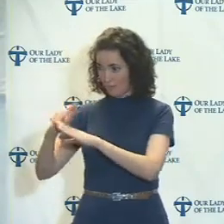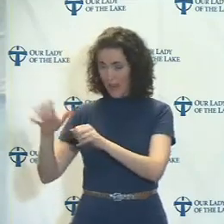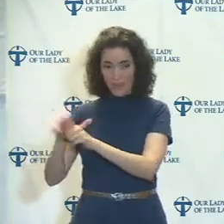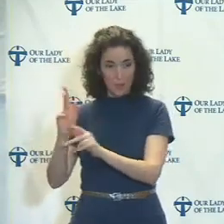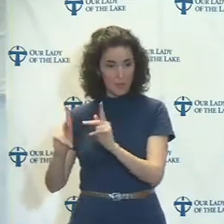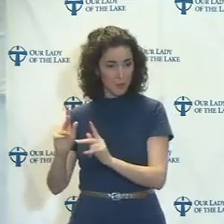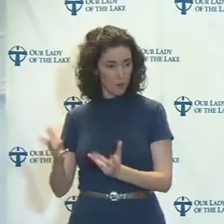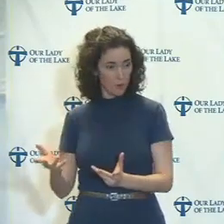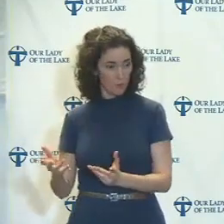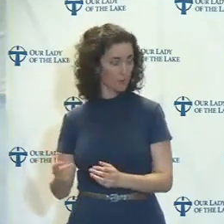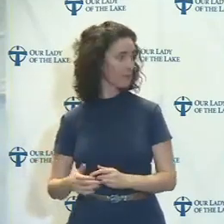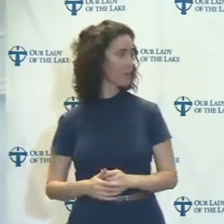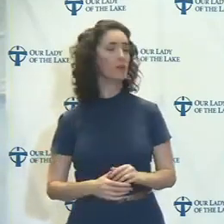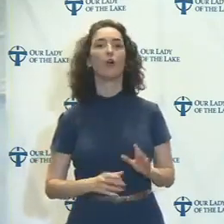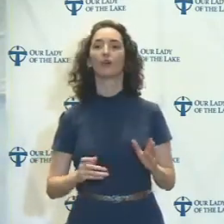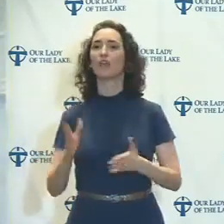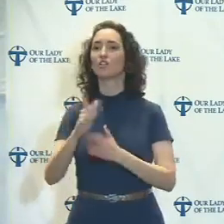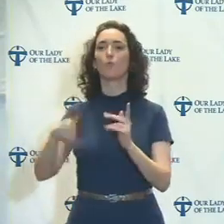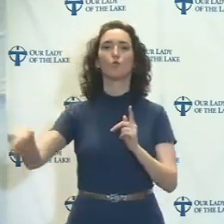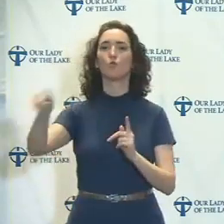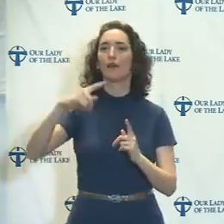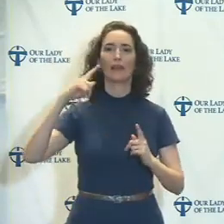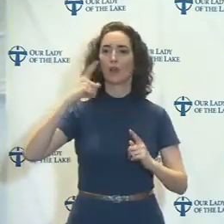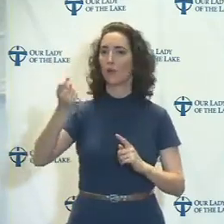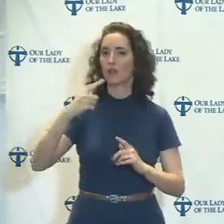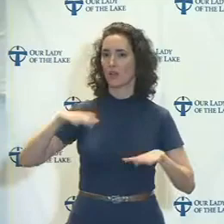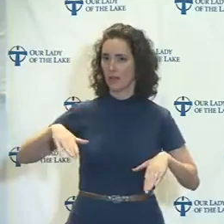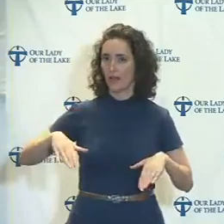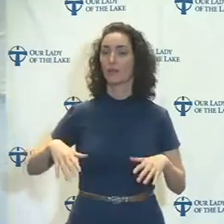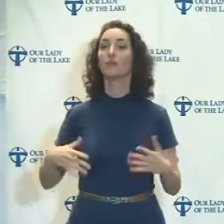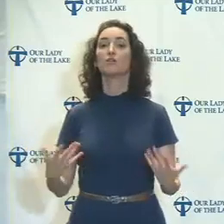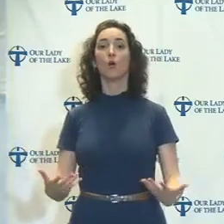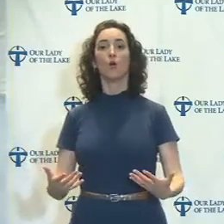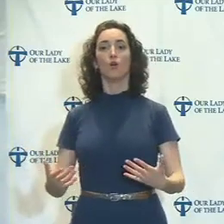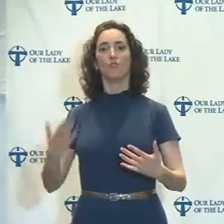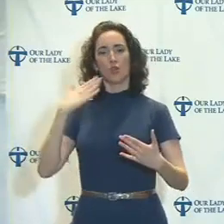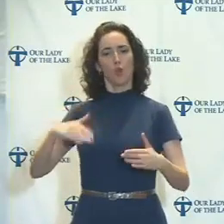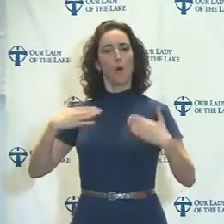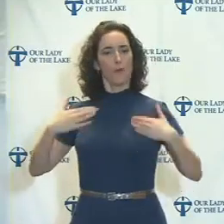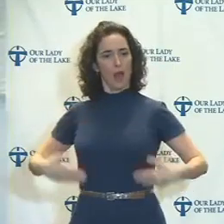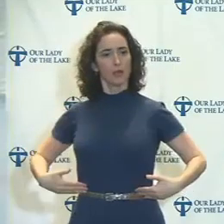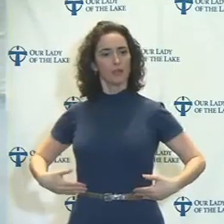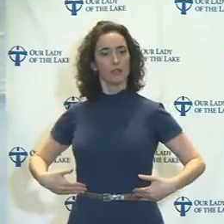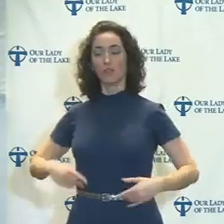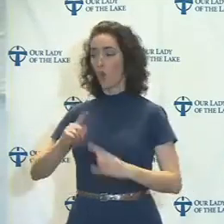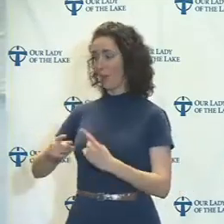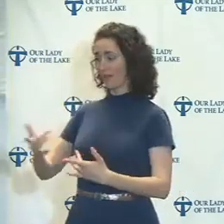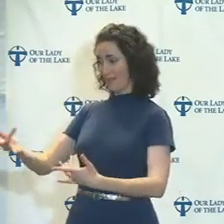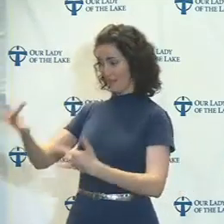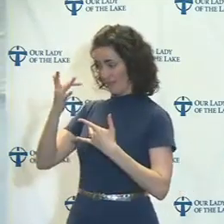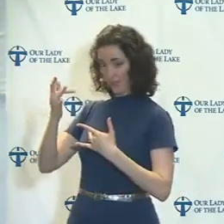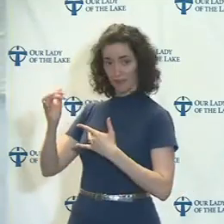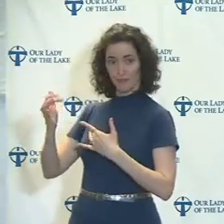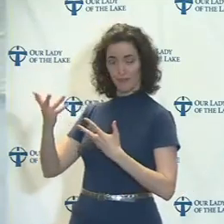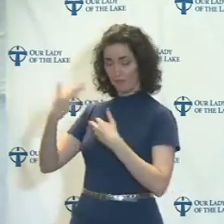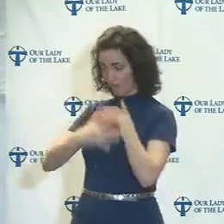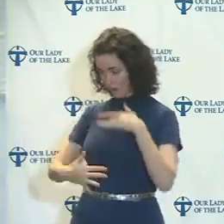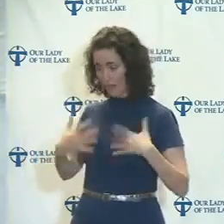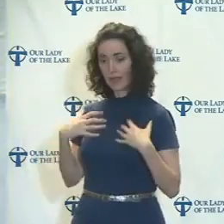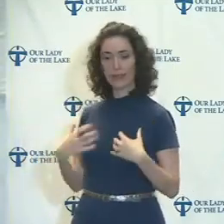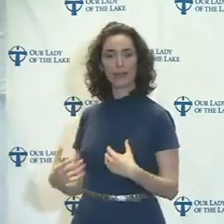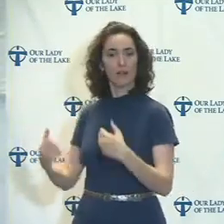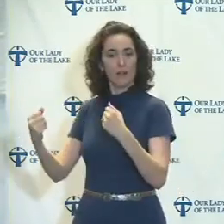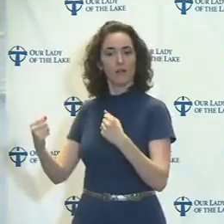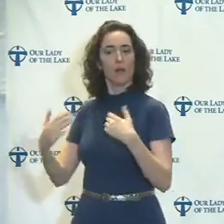The question for those that didn't hear is at what point do we think that the natural immunity that people get after a natural infection